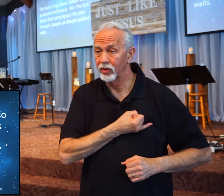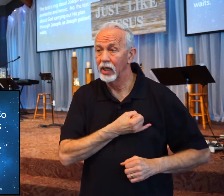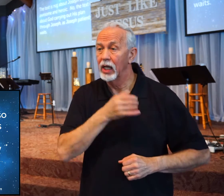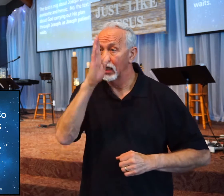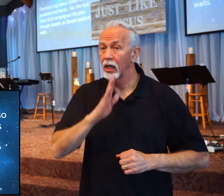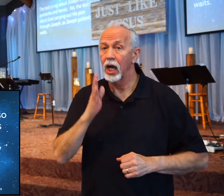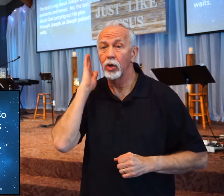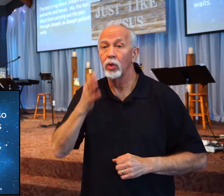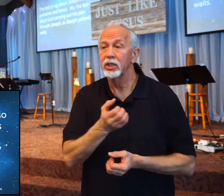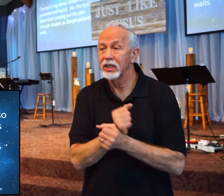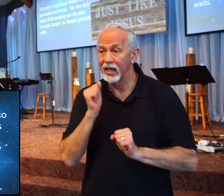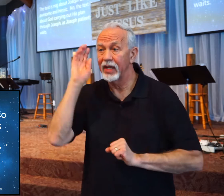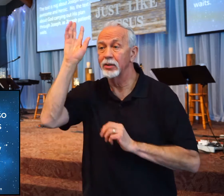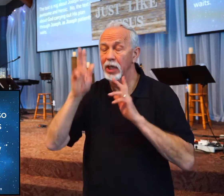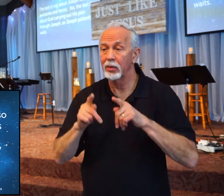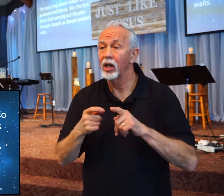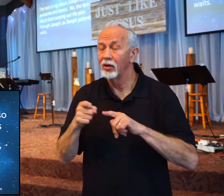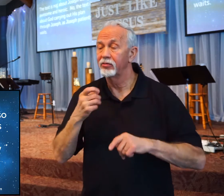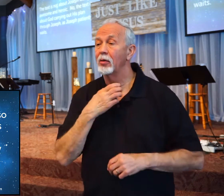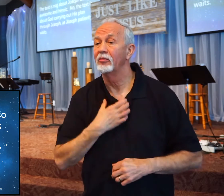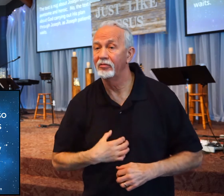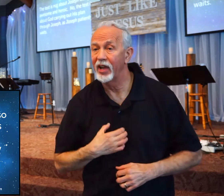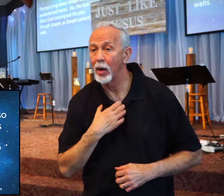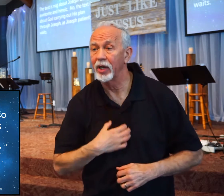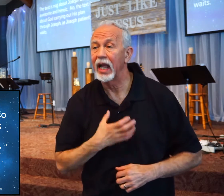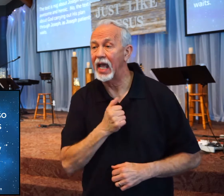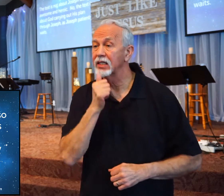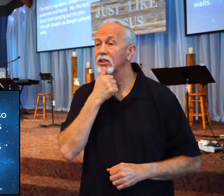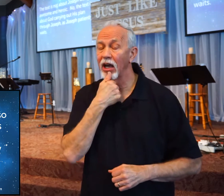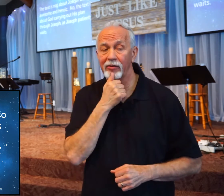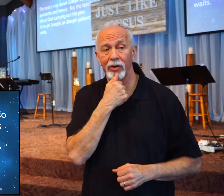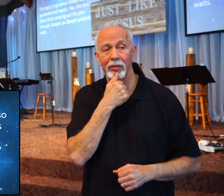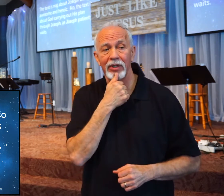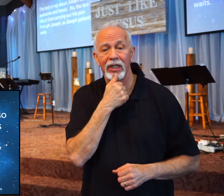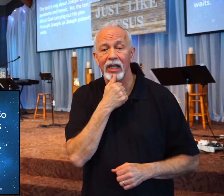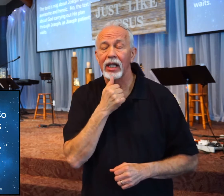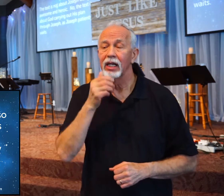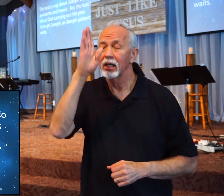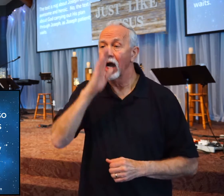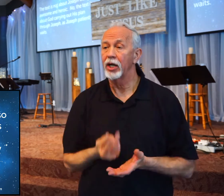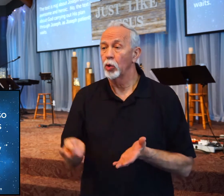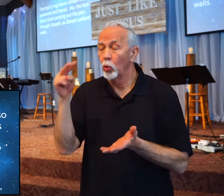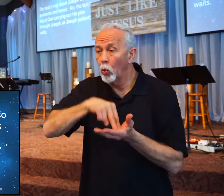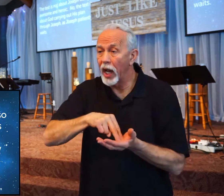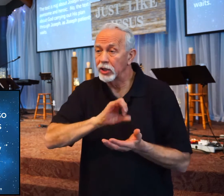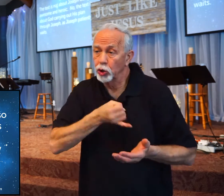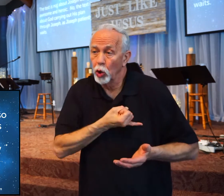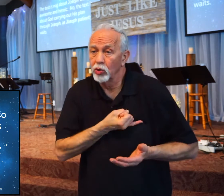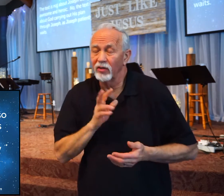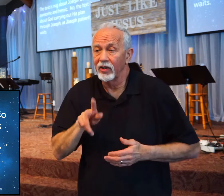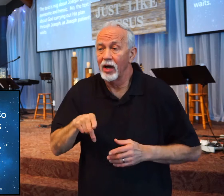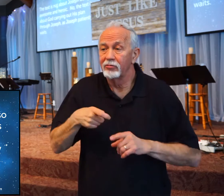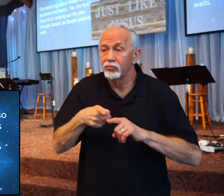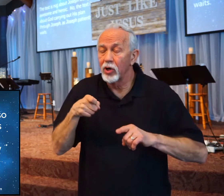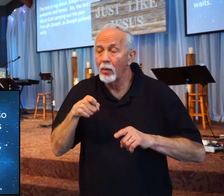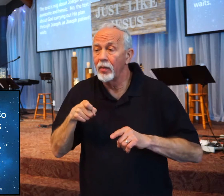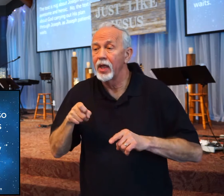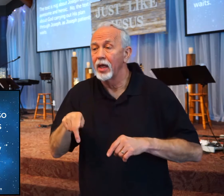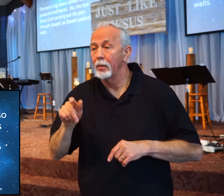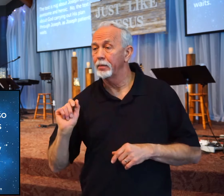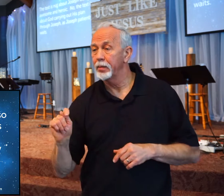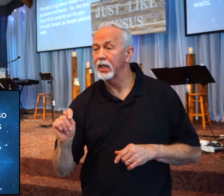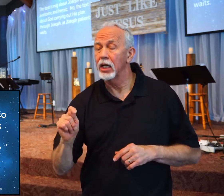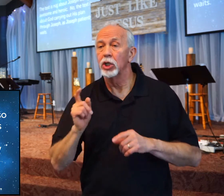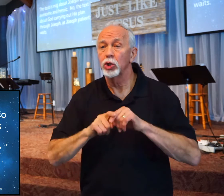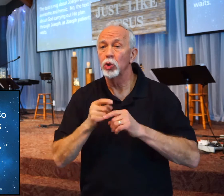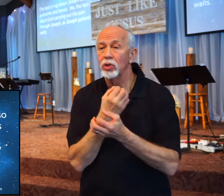his people from famine and from suffering. God raised Joseph up from that pit to